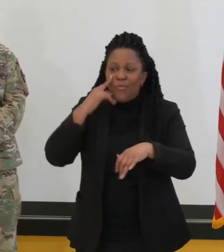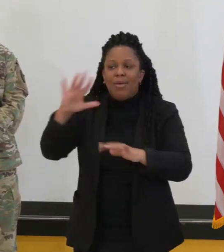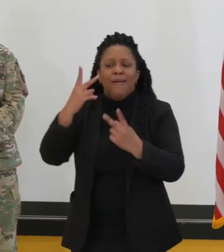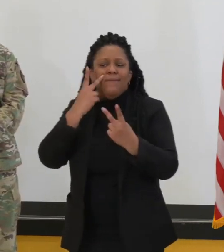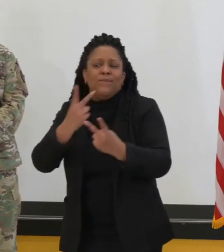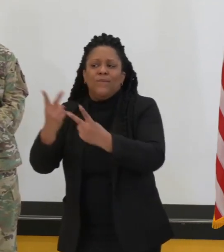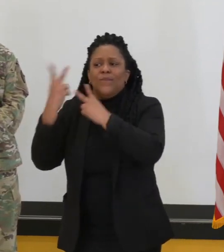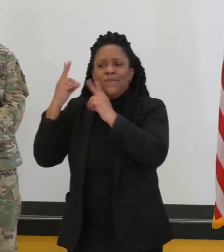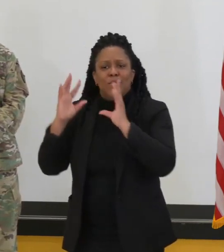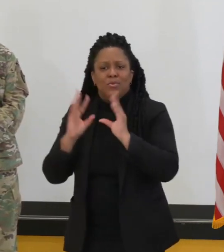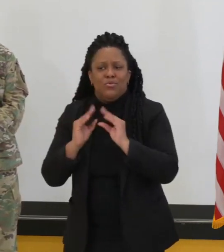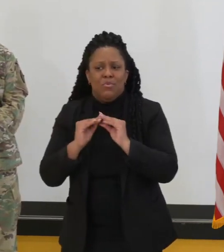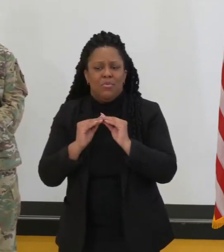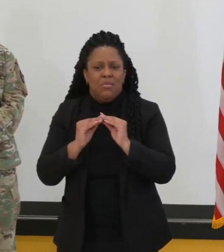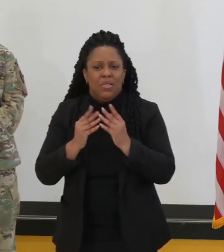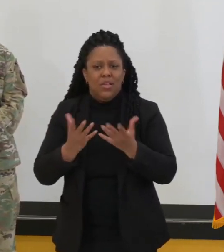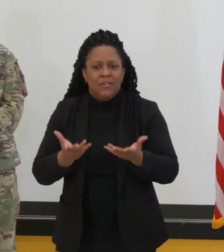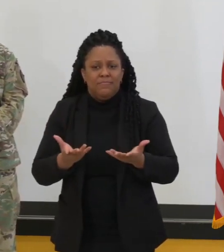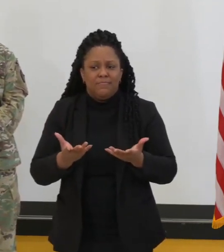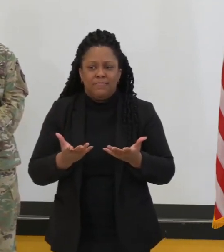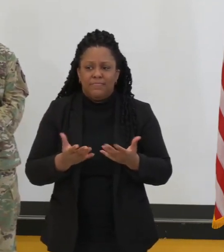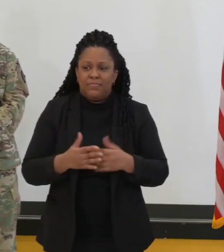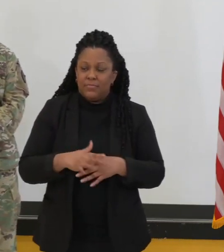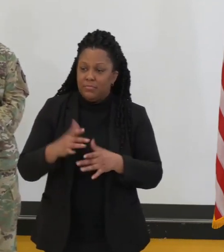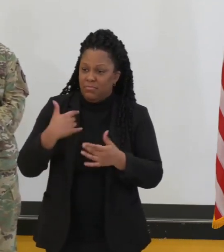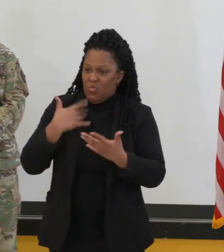respectful and lawful and safe.